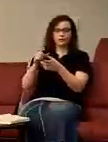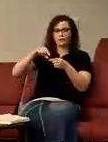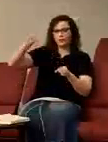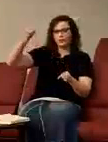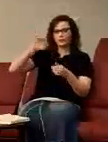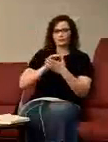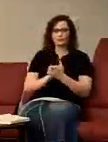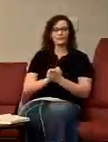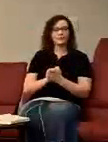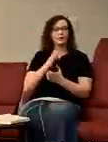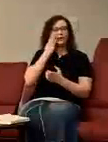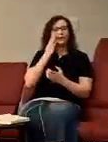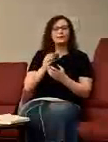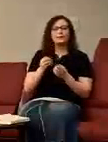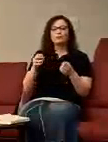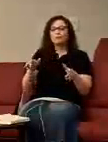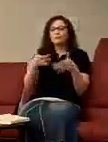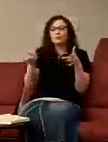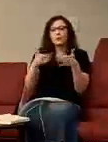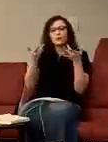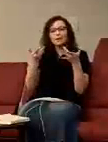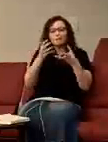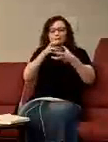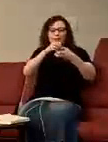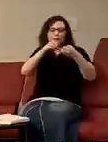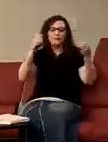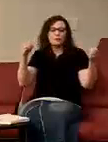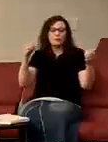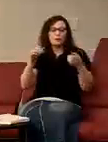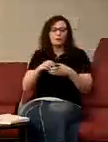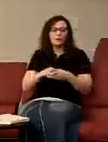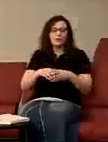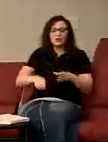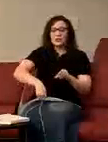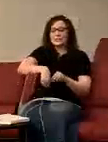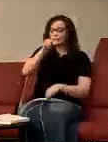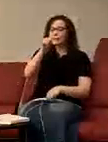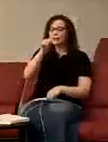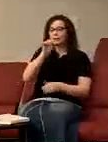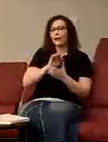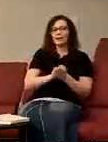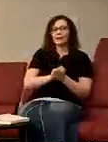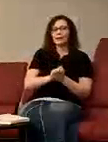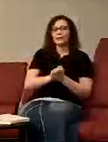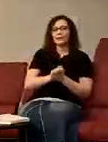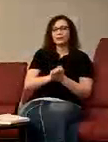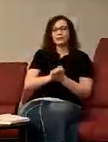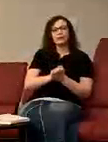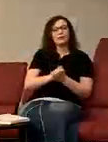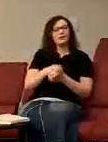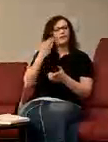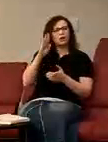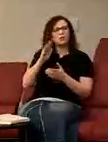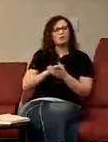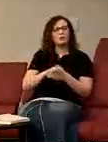light. And I mean, they can come apart and you know, you can just preen them and zip it back together and all this stuff. And I don't know if you know, but we